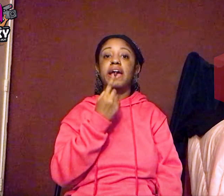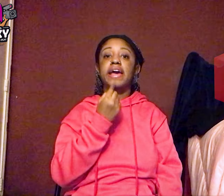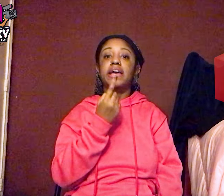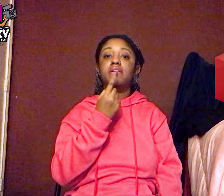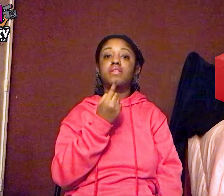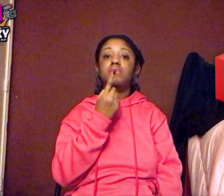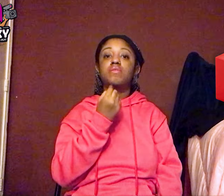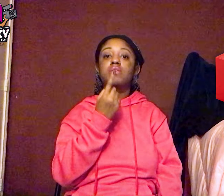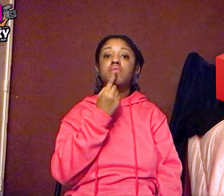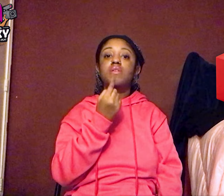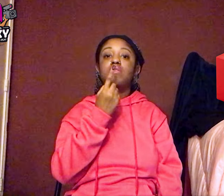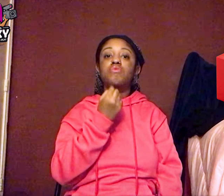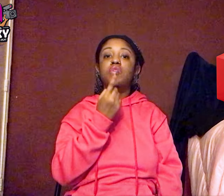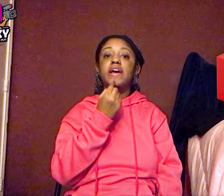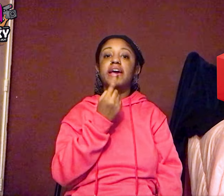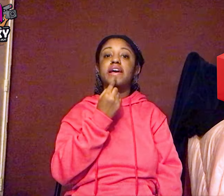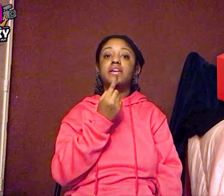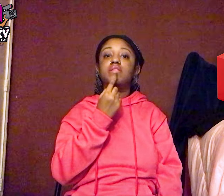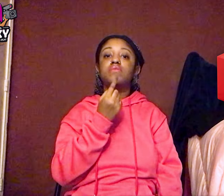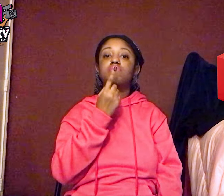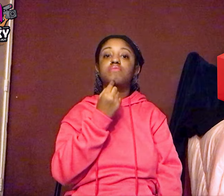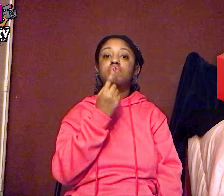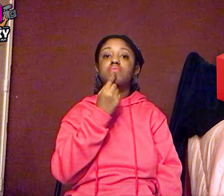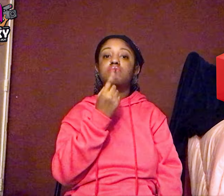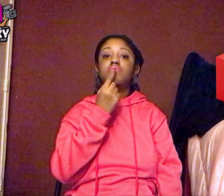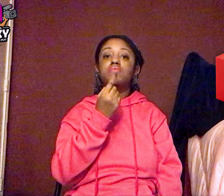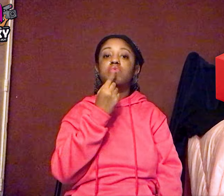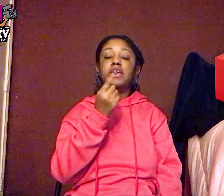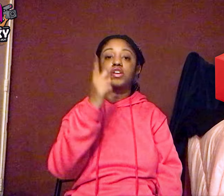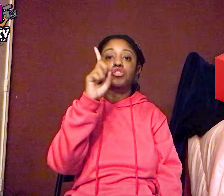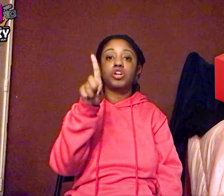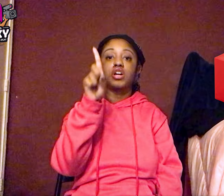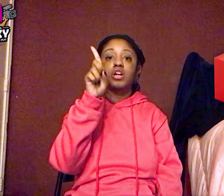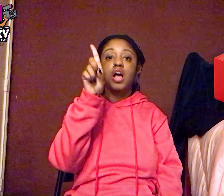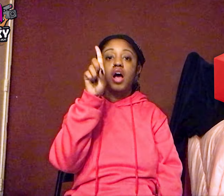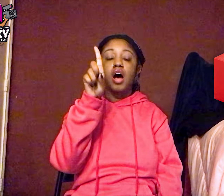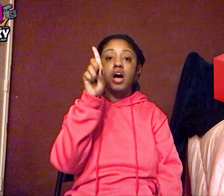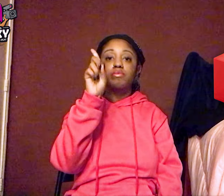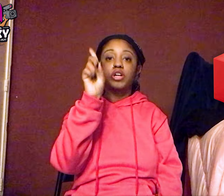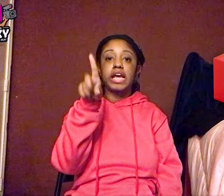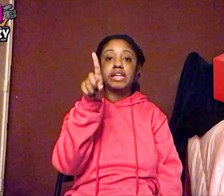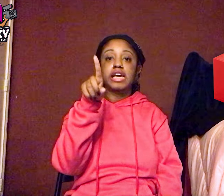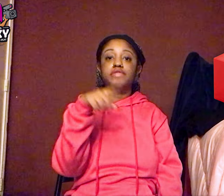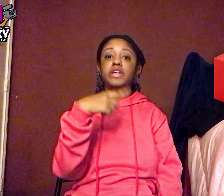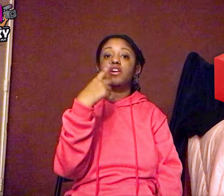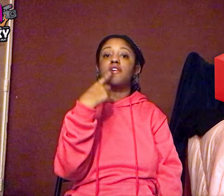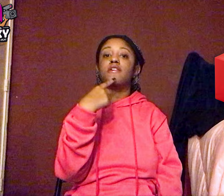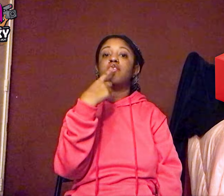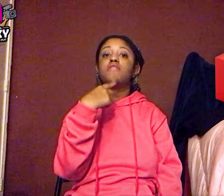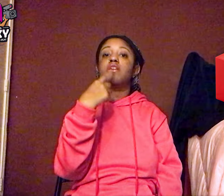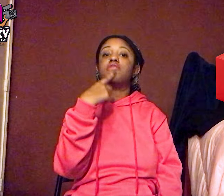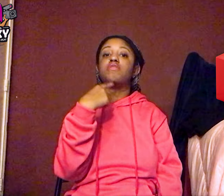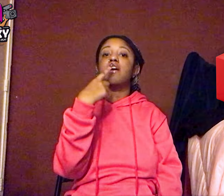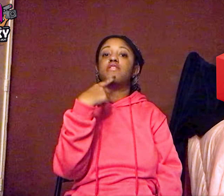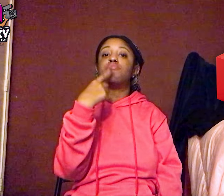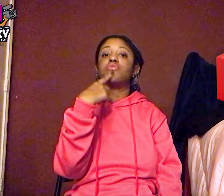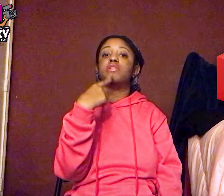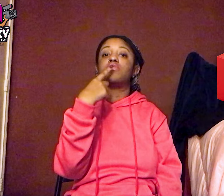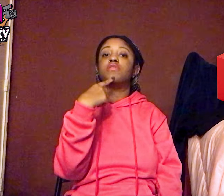red. Red. Red, you get your index finger and you kind of